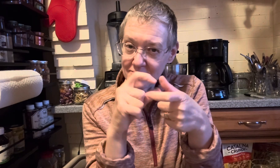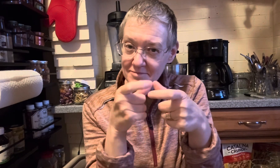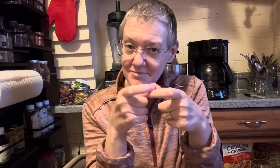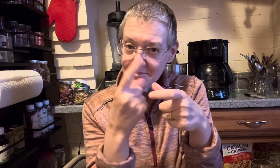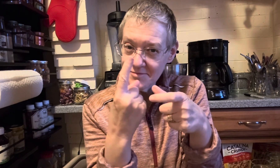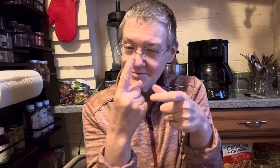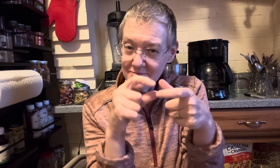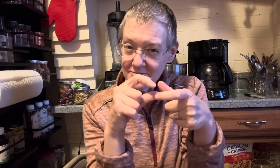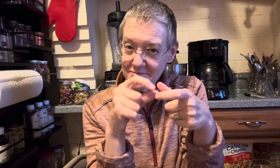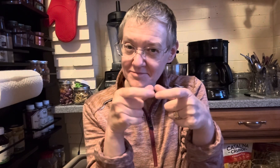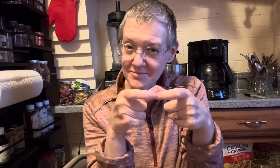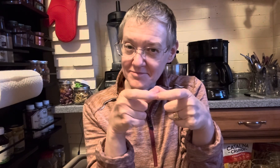1 patty.